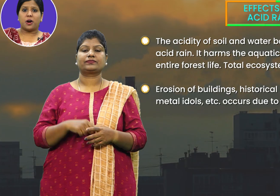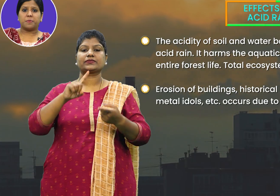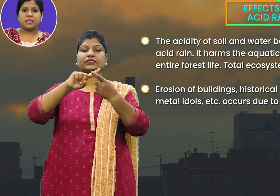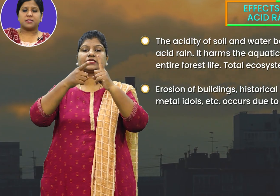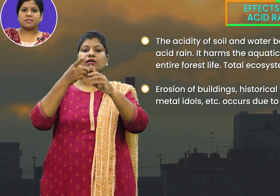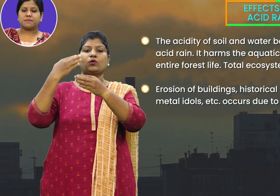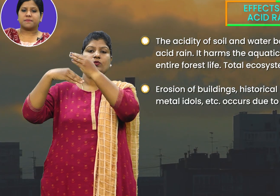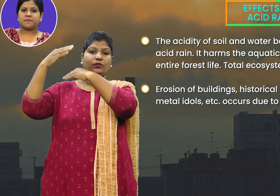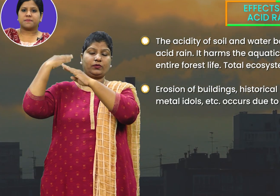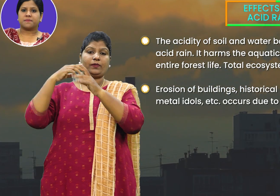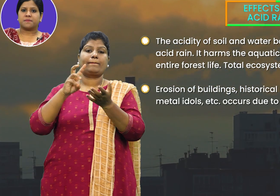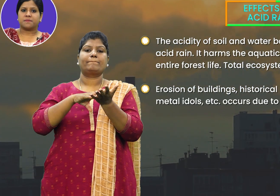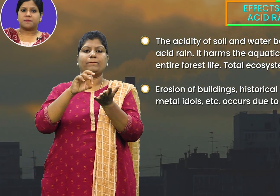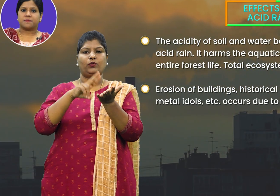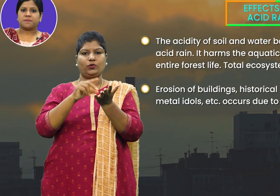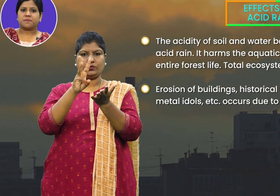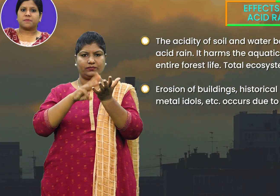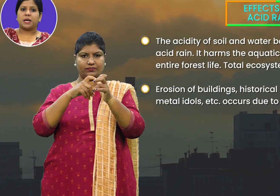historical monuments,